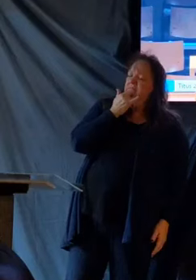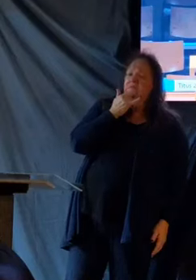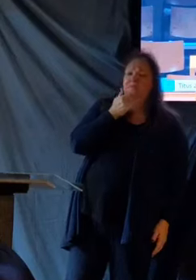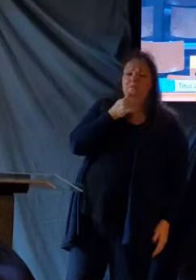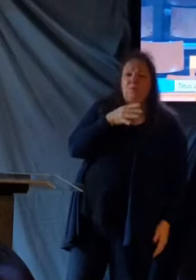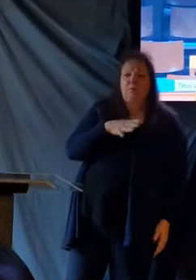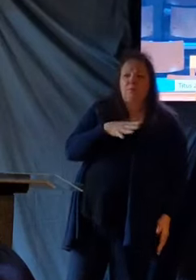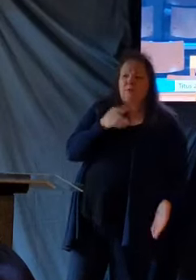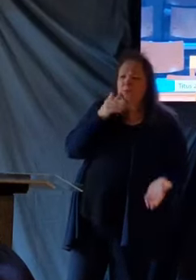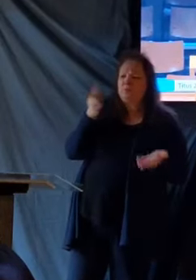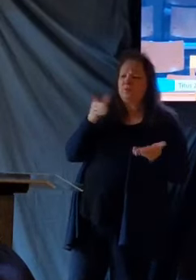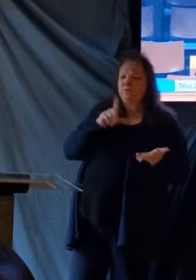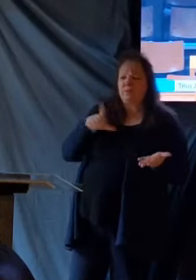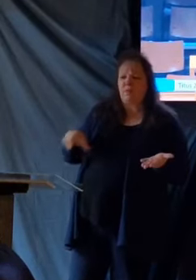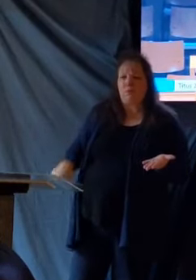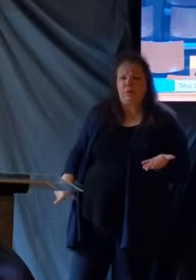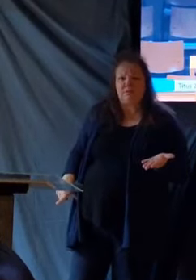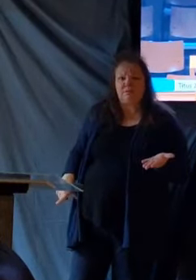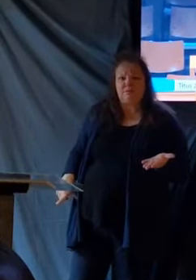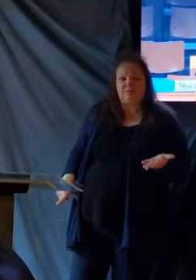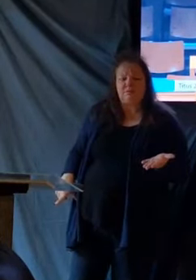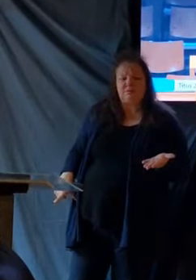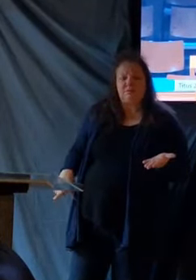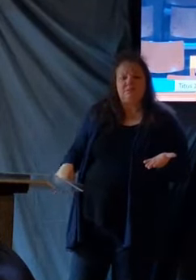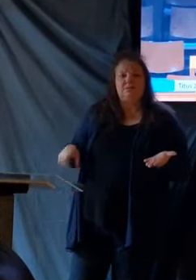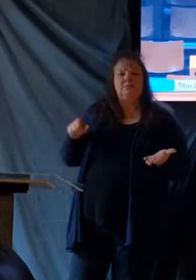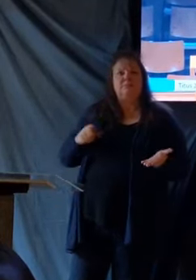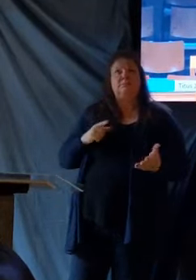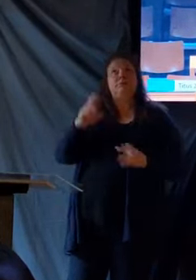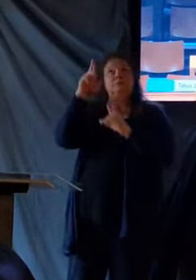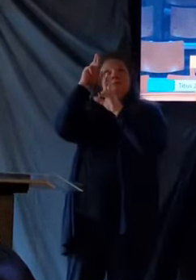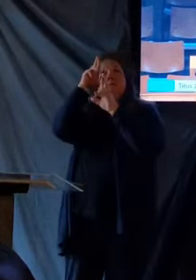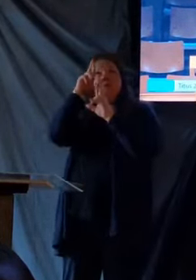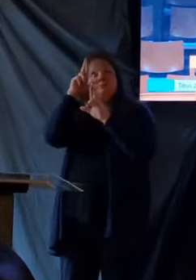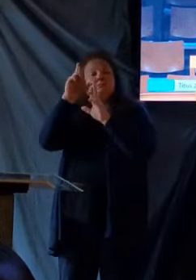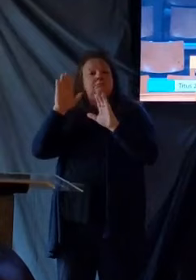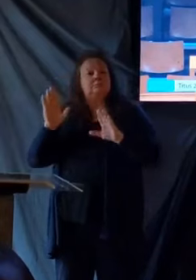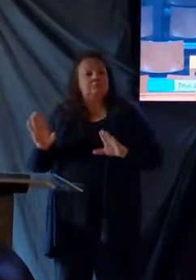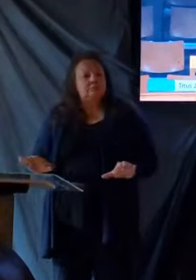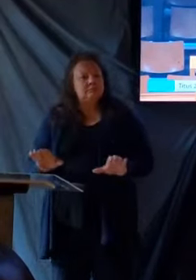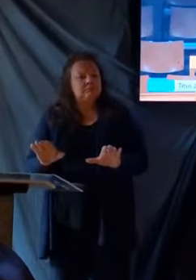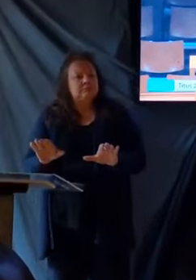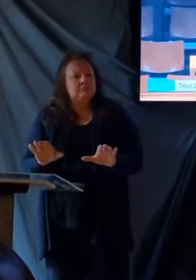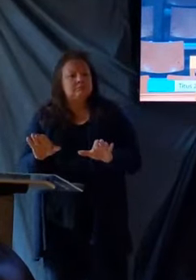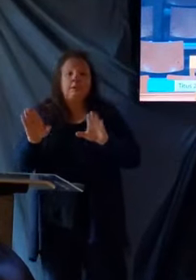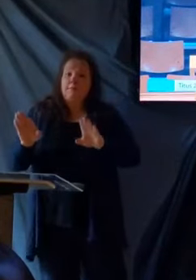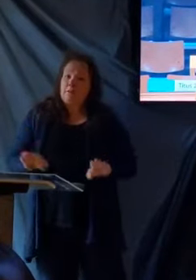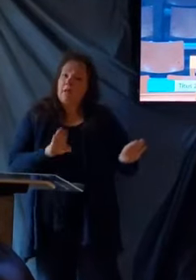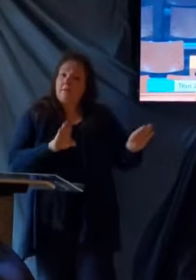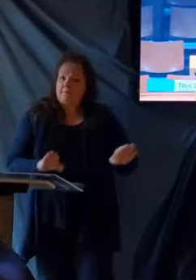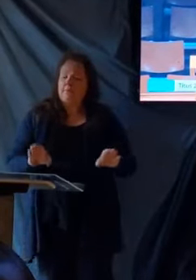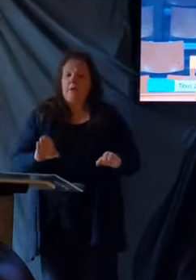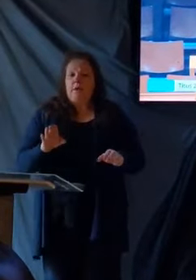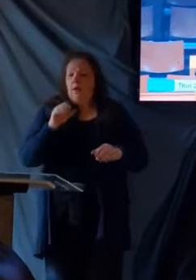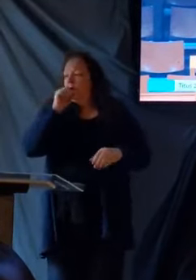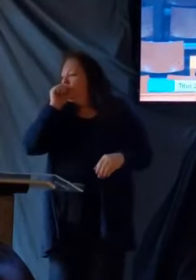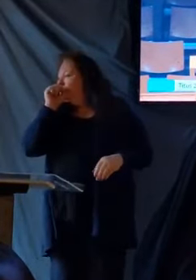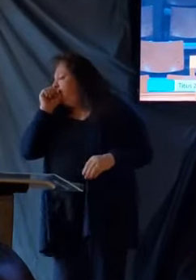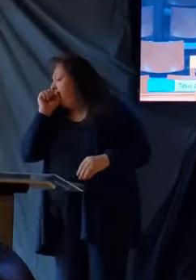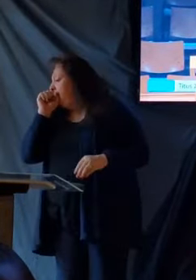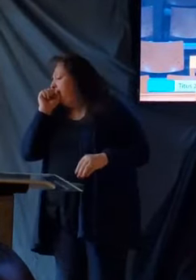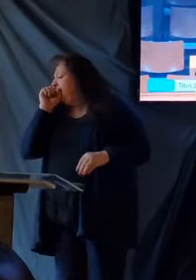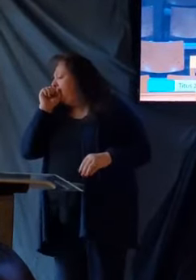a woman serving the Lord. So they are to be reverent in their behavior. We're talking about conduct. Because remember, back in